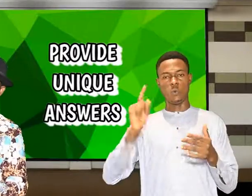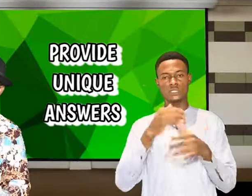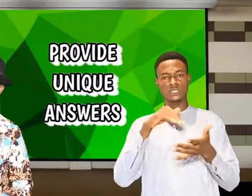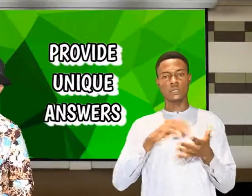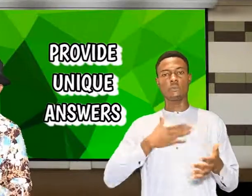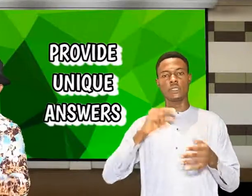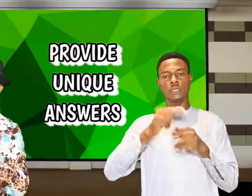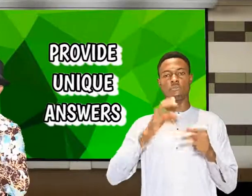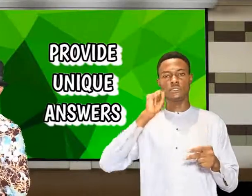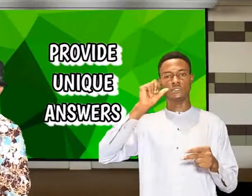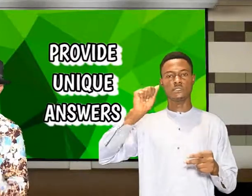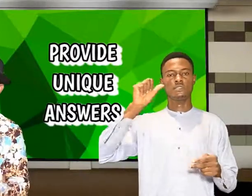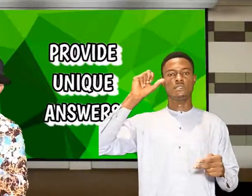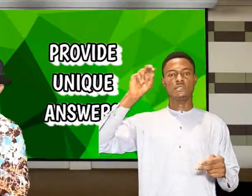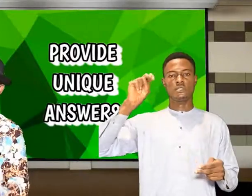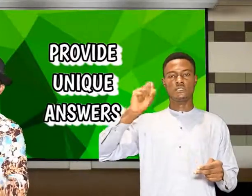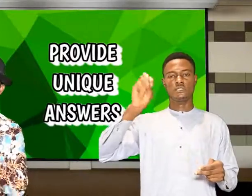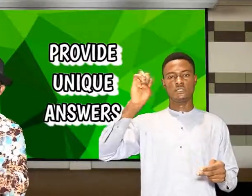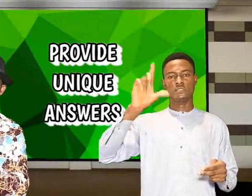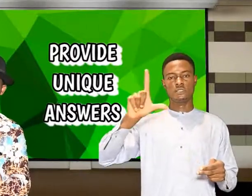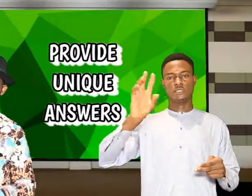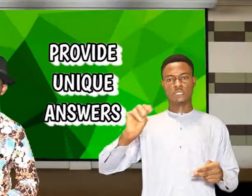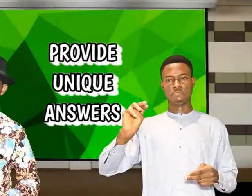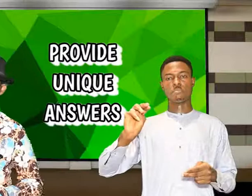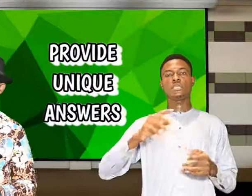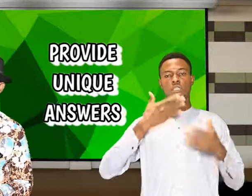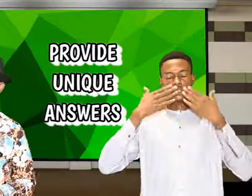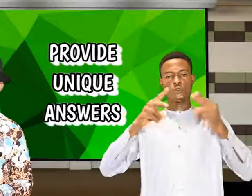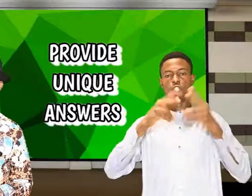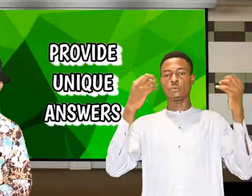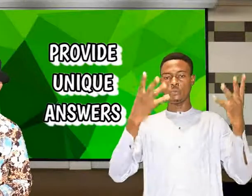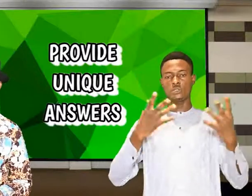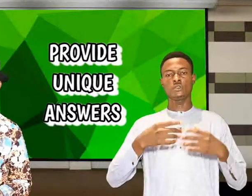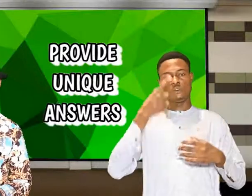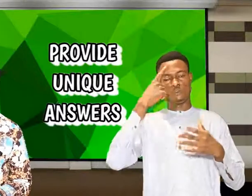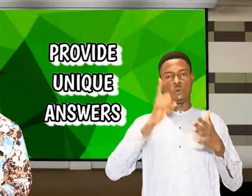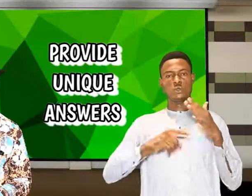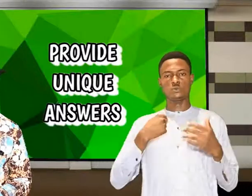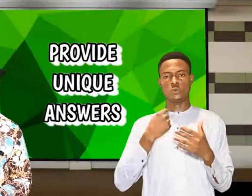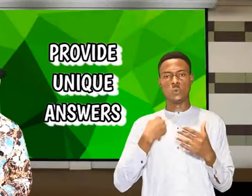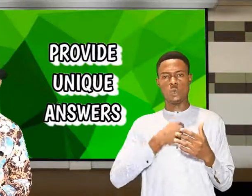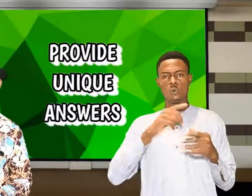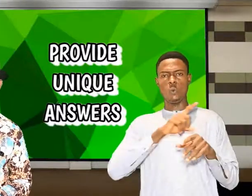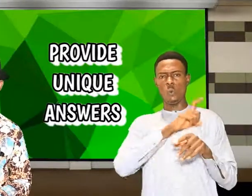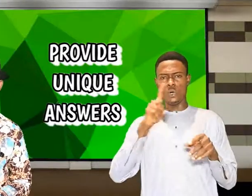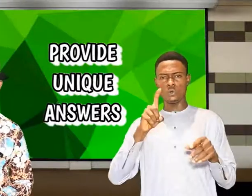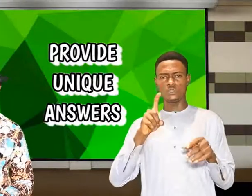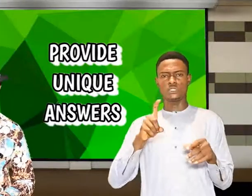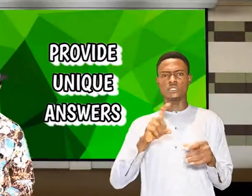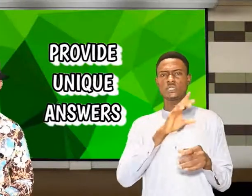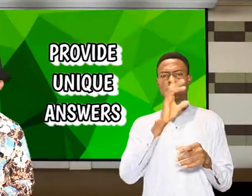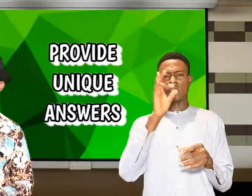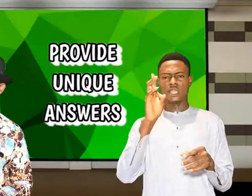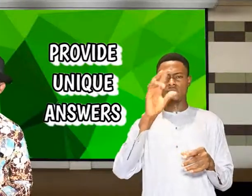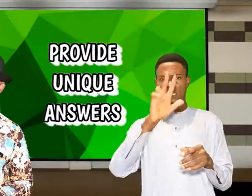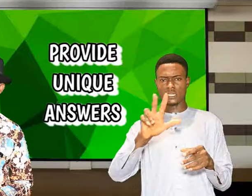name is Anselm, your career breakthrough sidekick, and thank you so much for what we've moved on. We're now 183